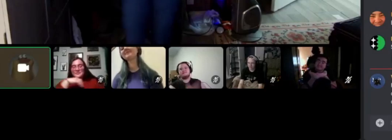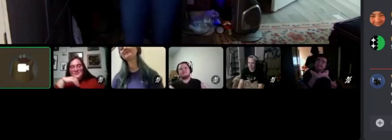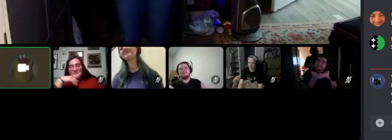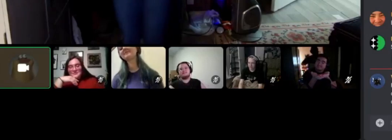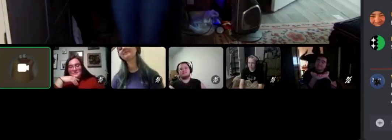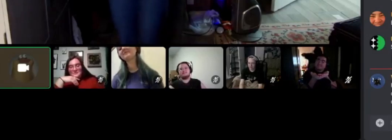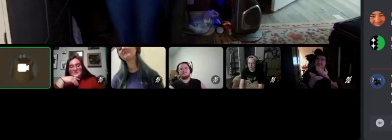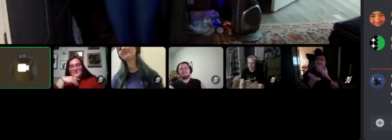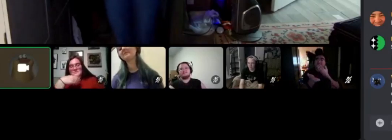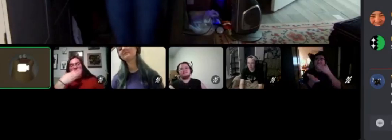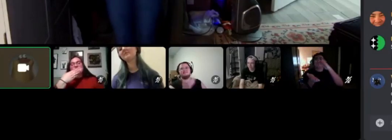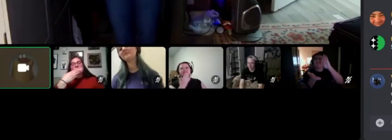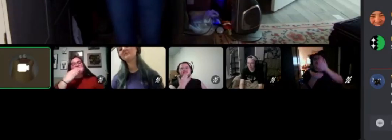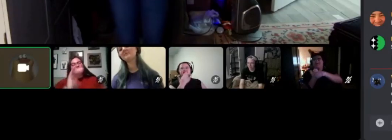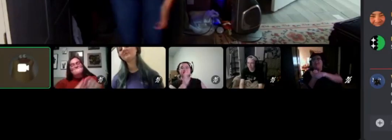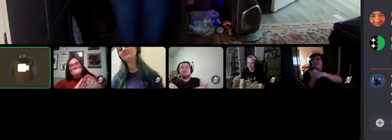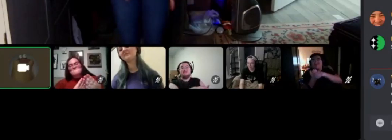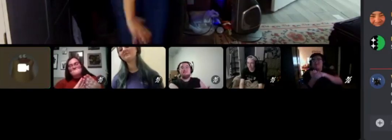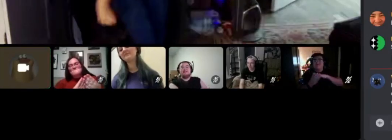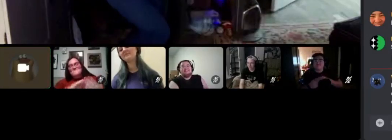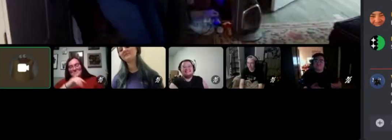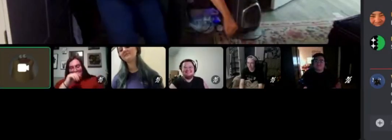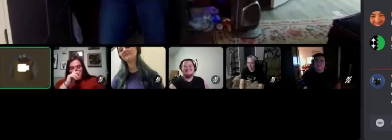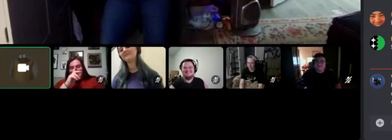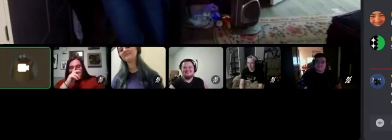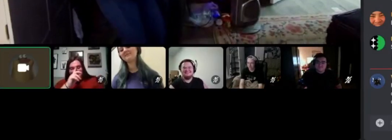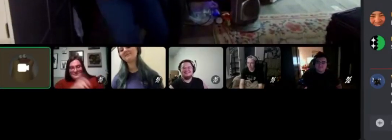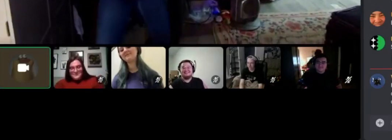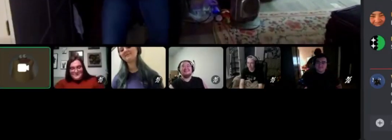Whereas bad, I'm taking it, I'm mashing it, like I'm like